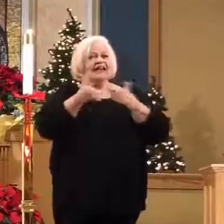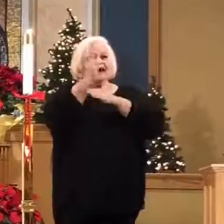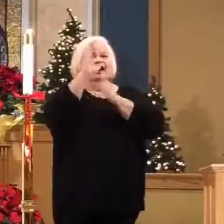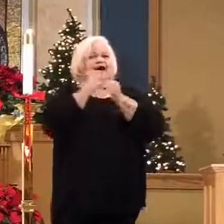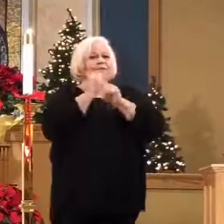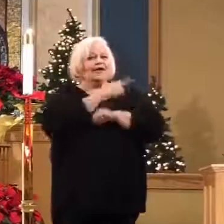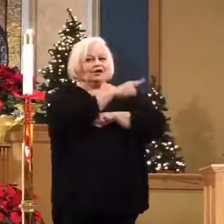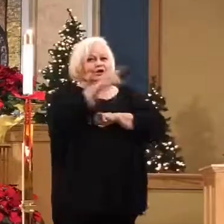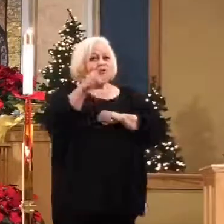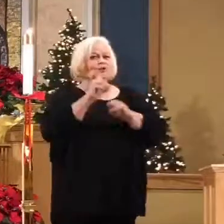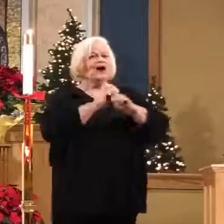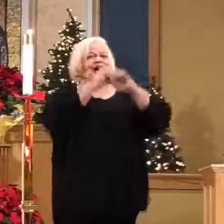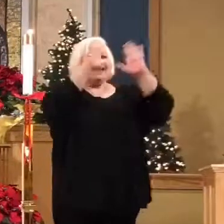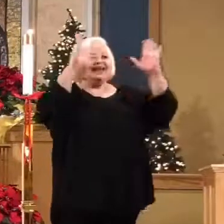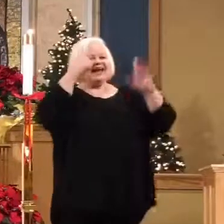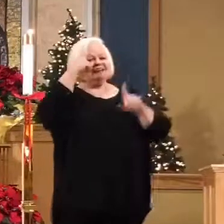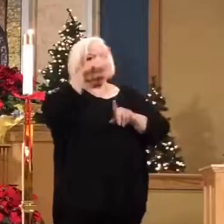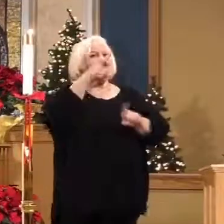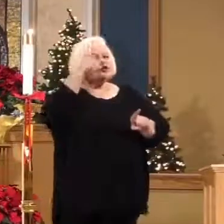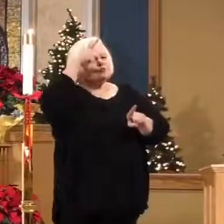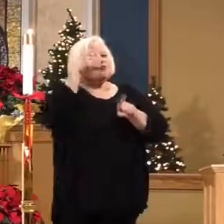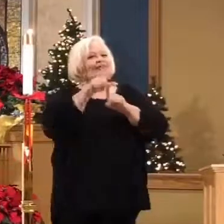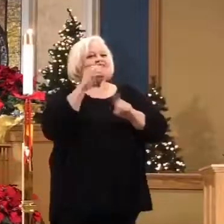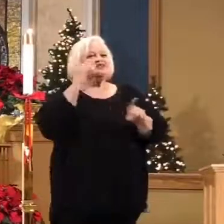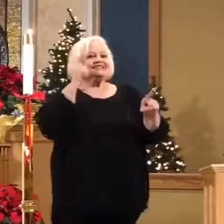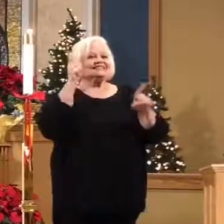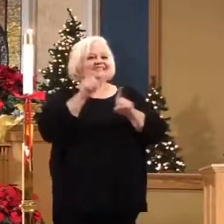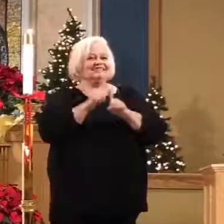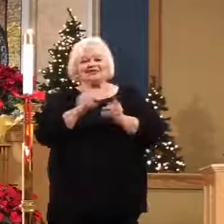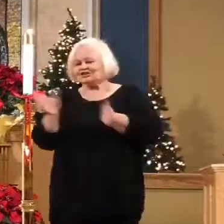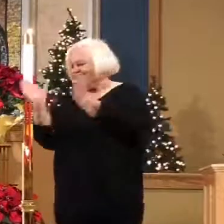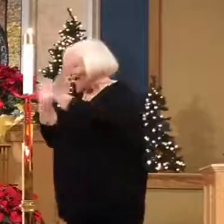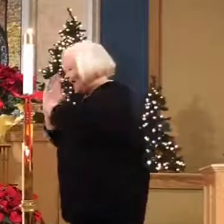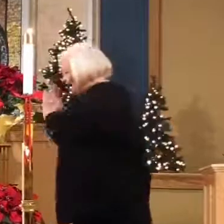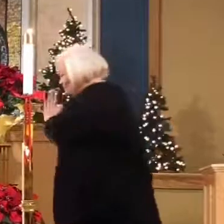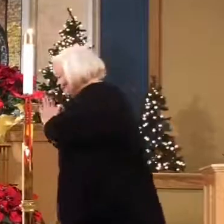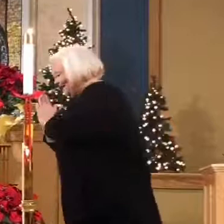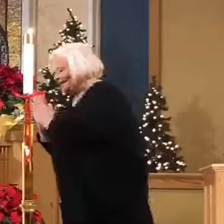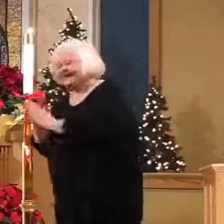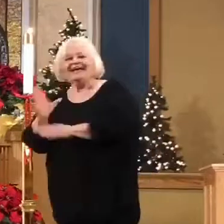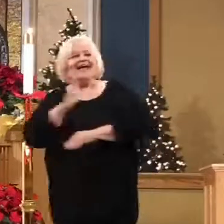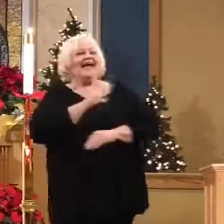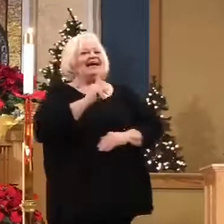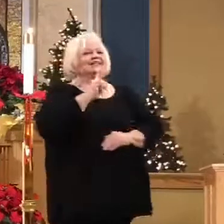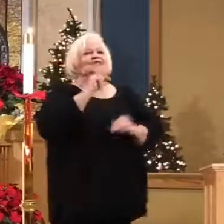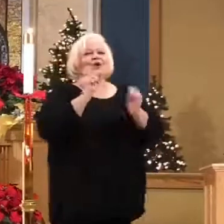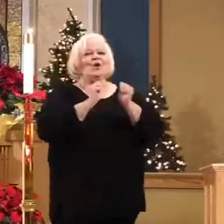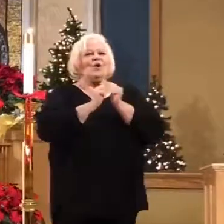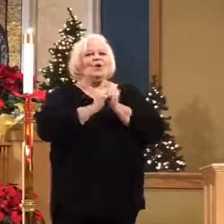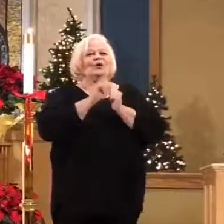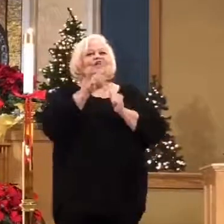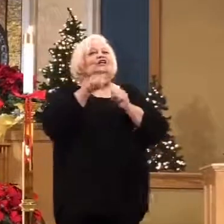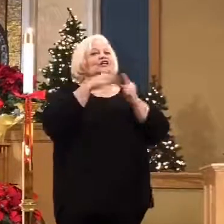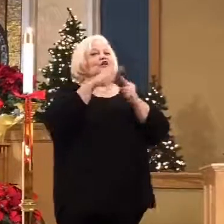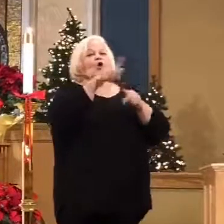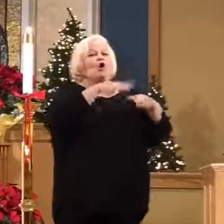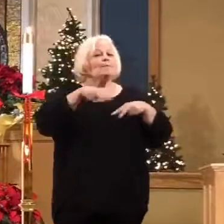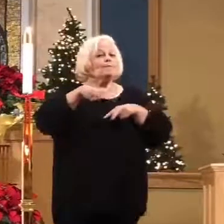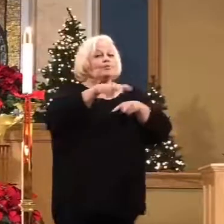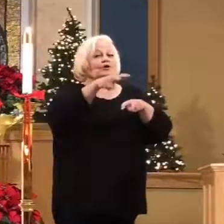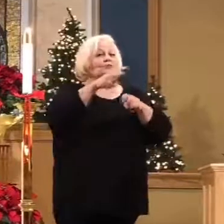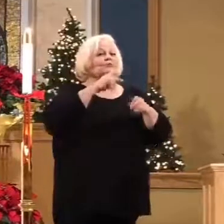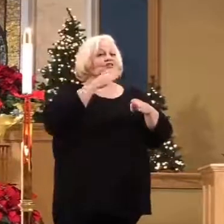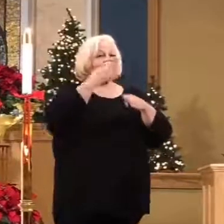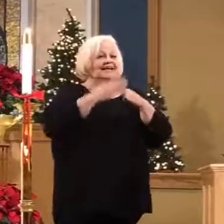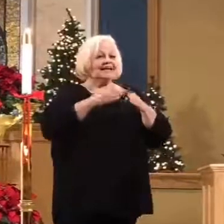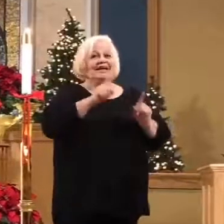too a light for your brothers and sisters. Amen. And so, when your pilgrimage is ended, may you come to him